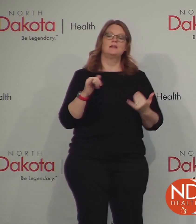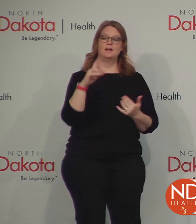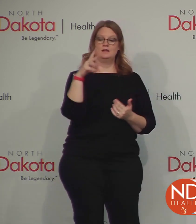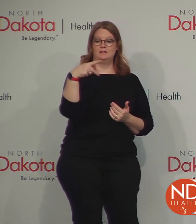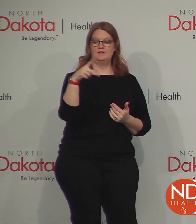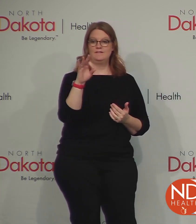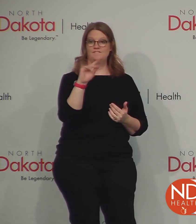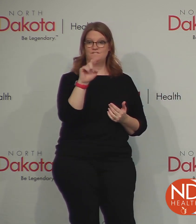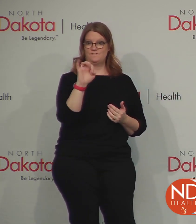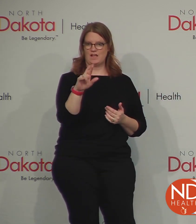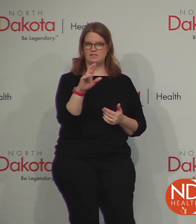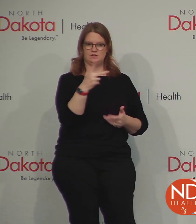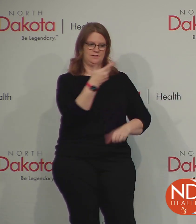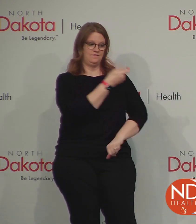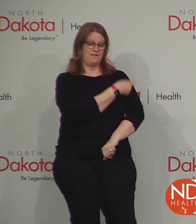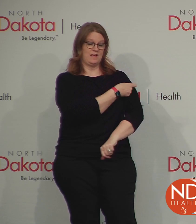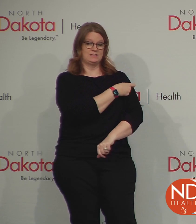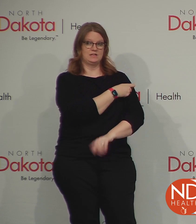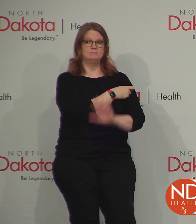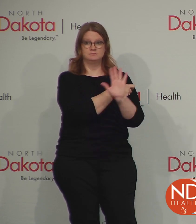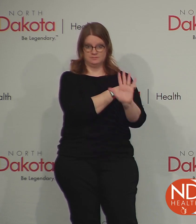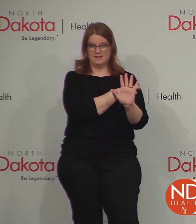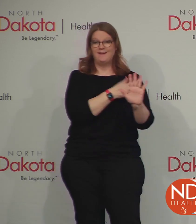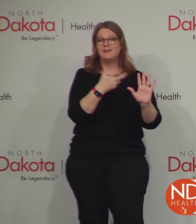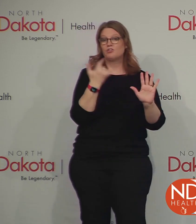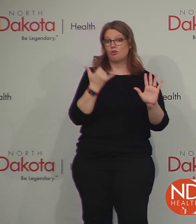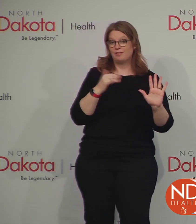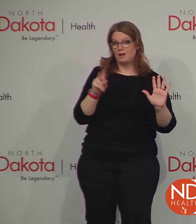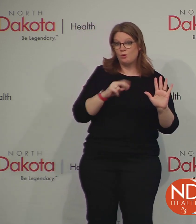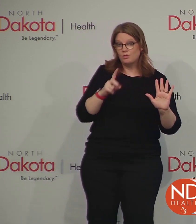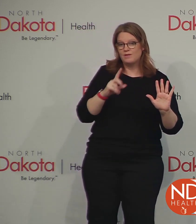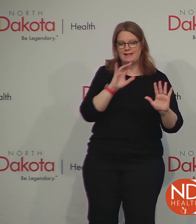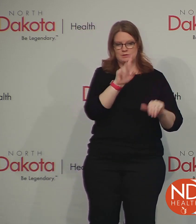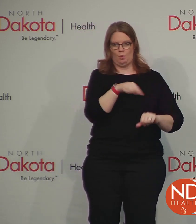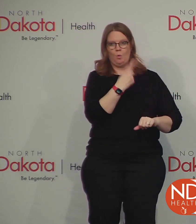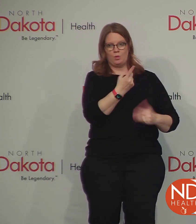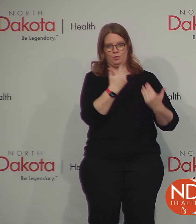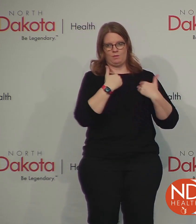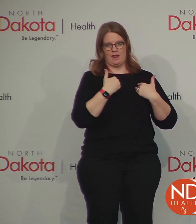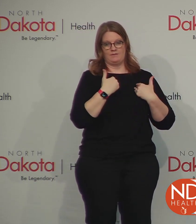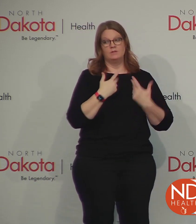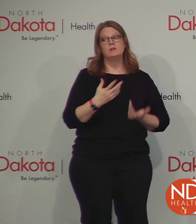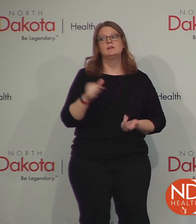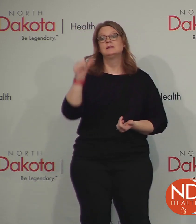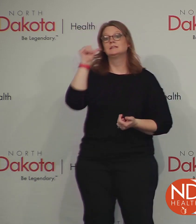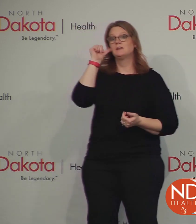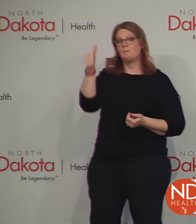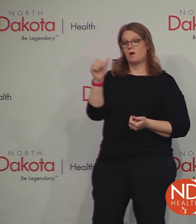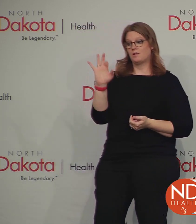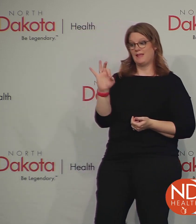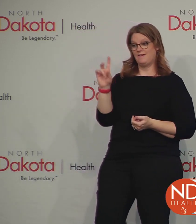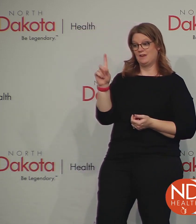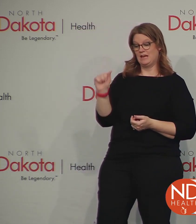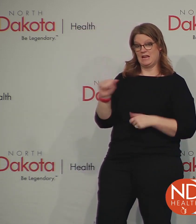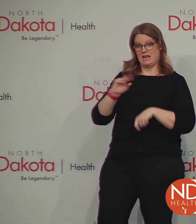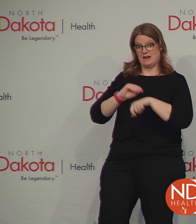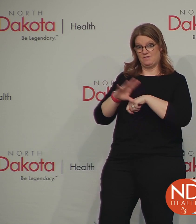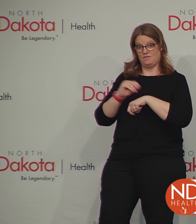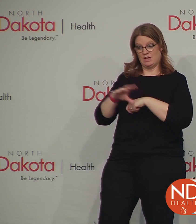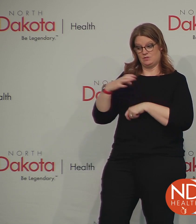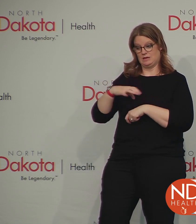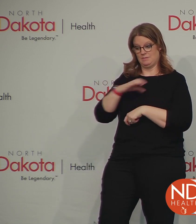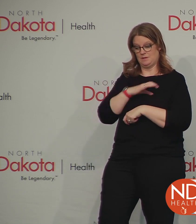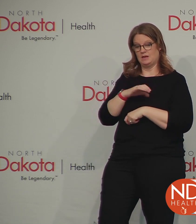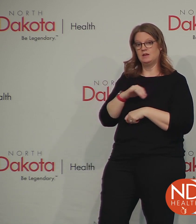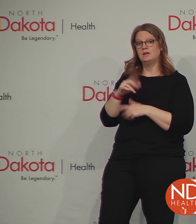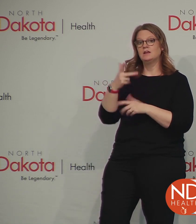Pfizer's vaccine. And so that's the only vaccine that we currently have in North Dakota. But tomorrow, FDA's advisory committee, the